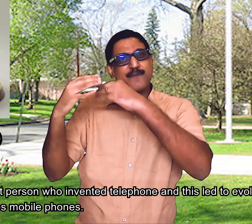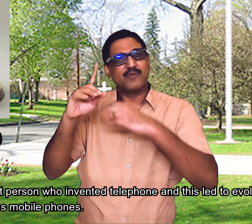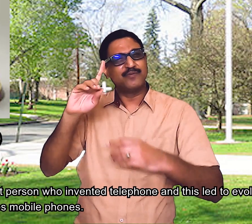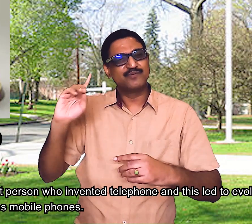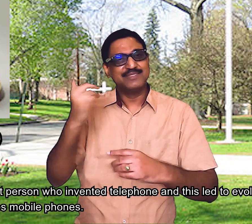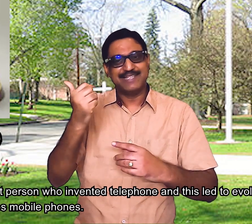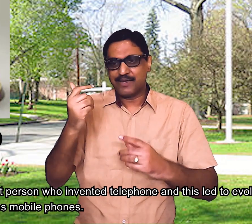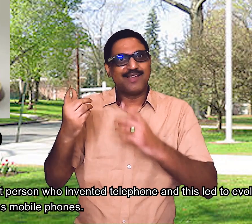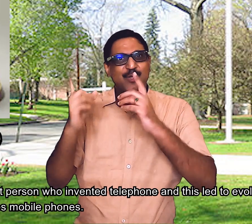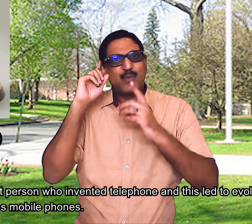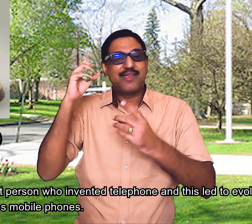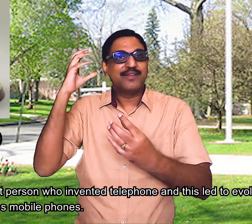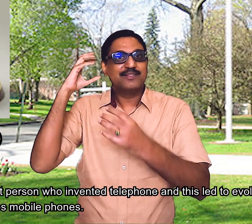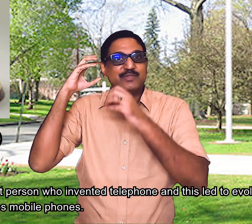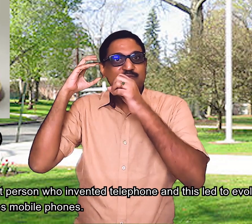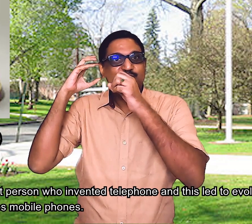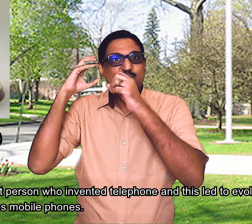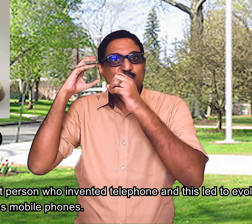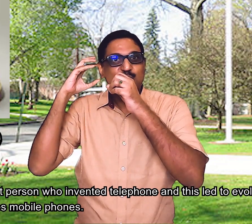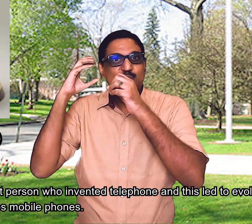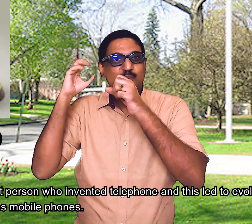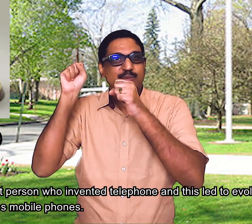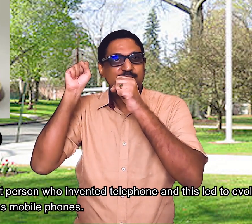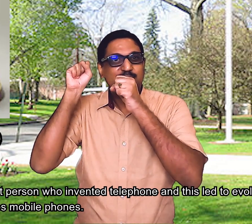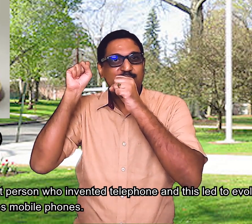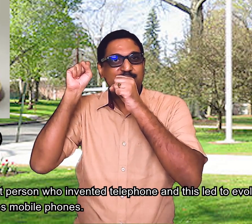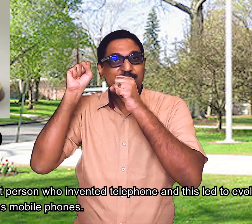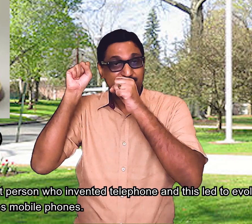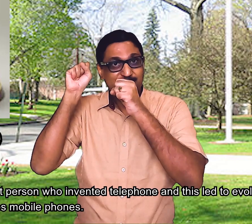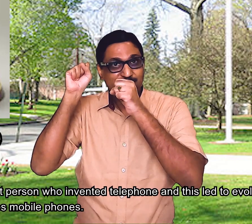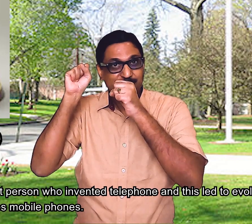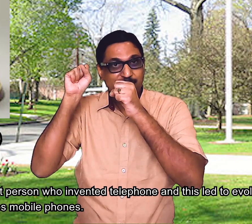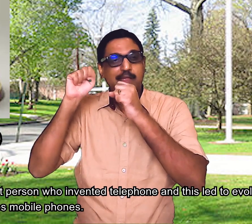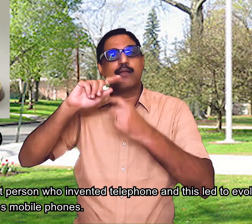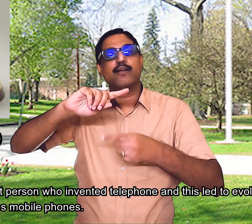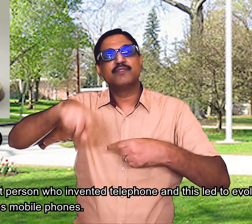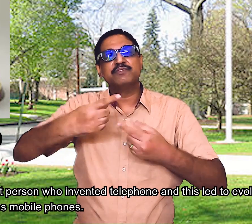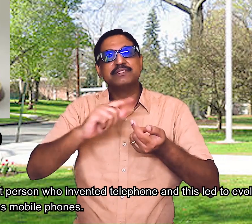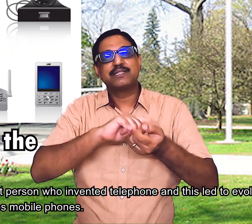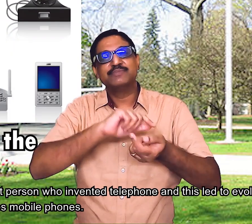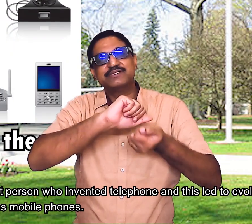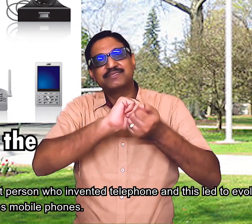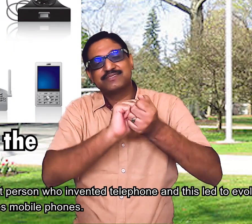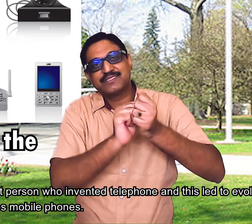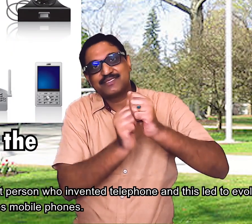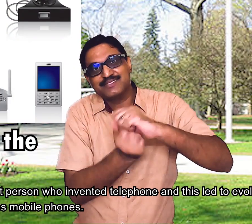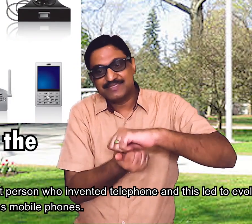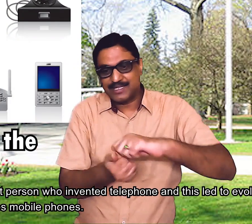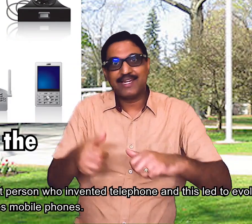Alexander was the first person who invented telephone, and this led to the evolution of telephone. Now everyone uses mobile